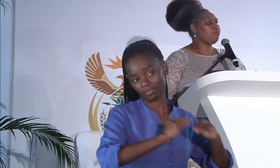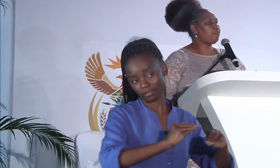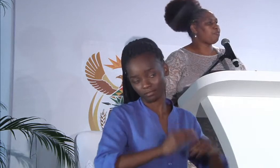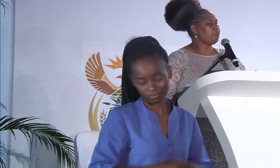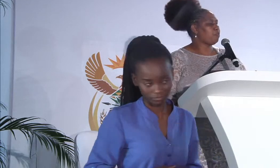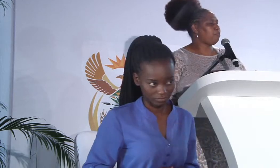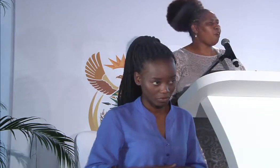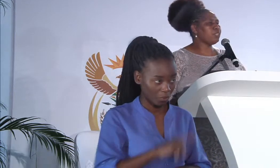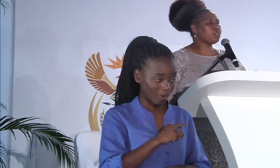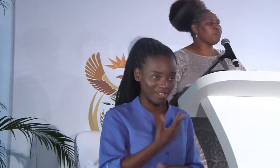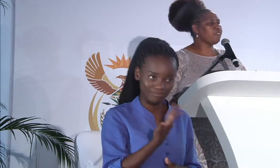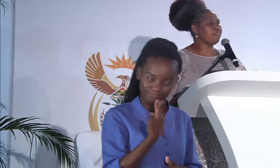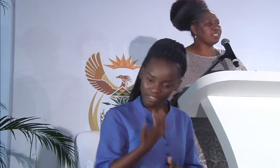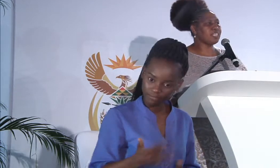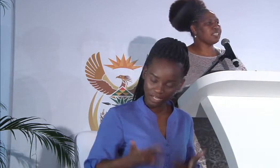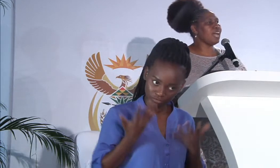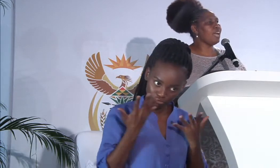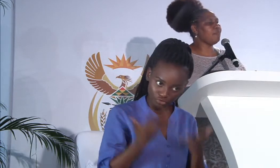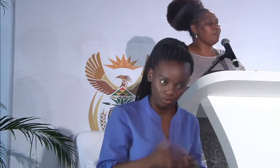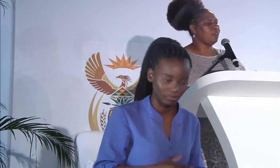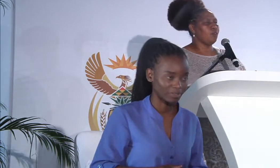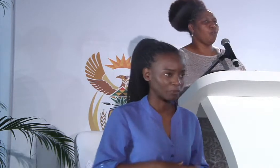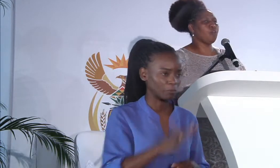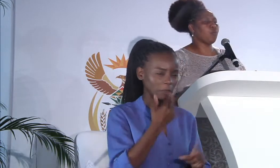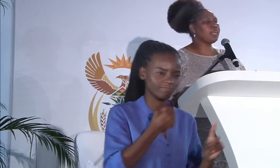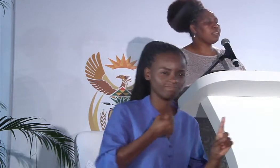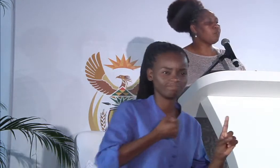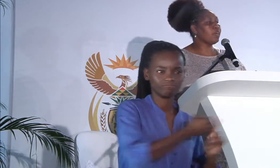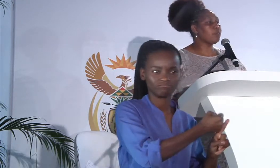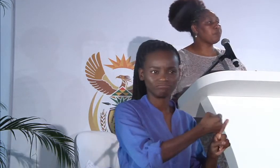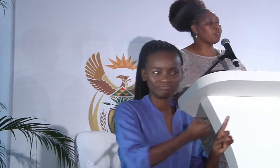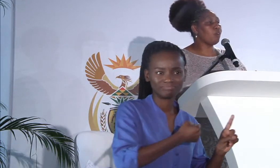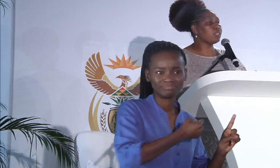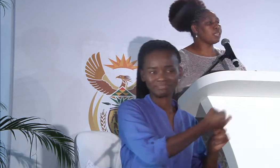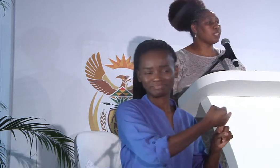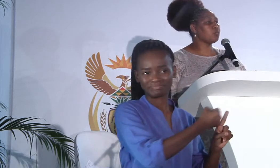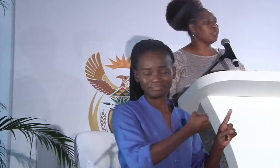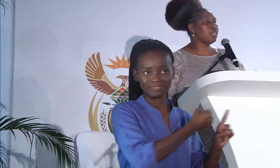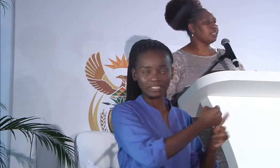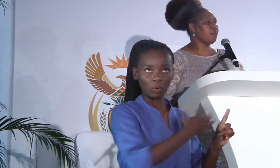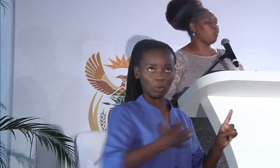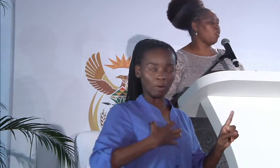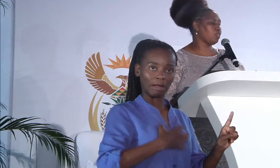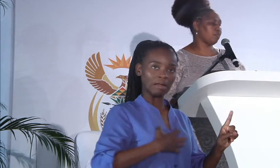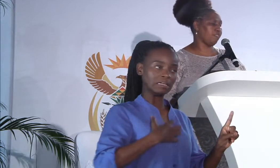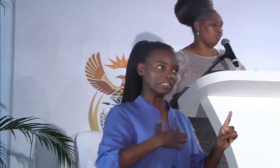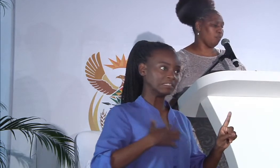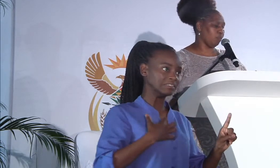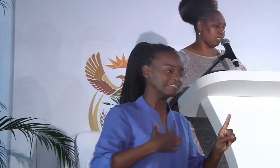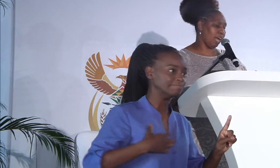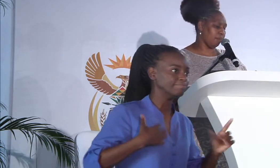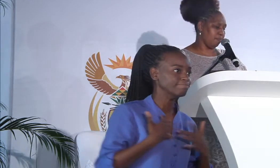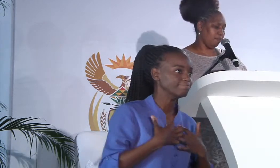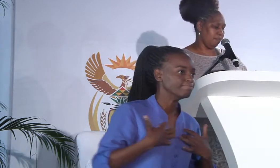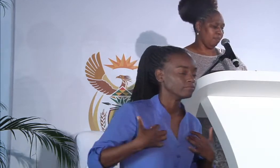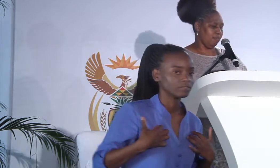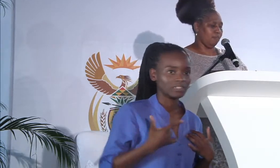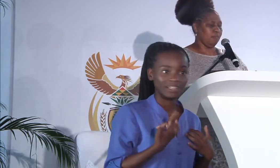We've fought, we've invested time on worrying what are we being called, and during that time we lost valuable time.